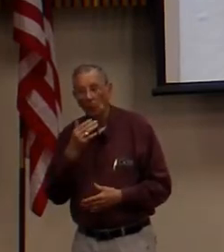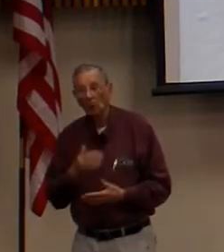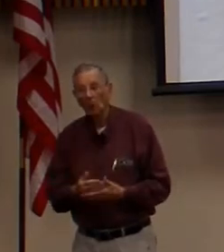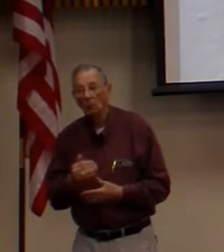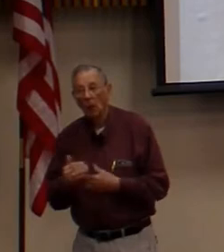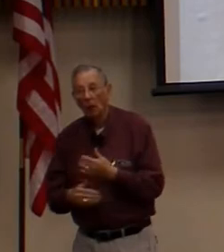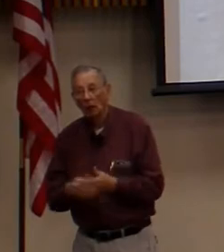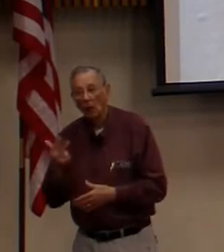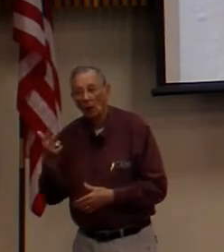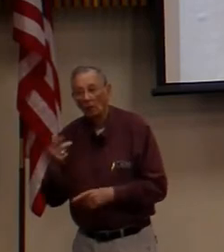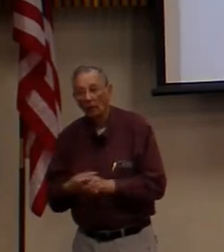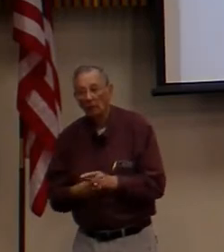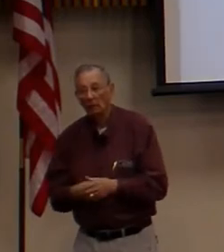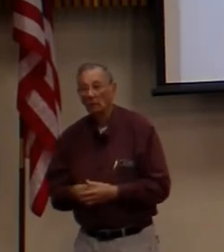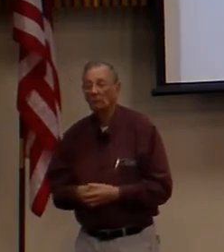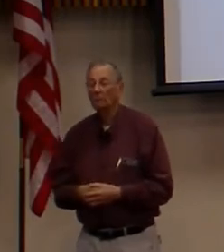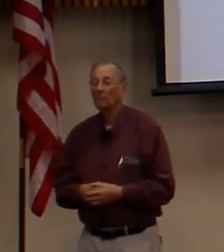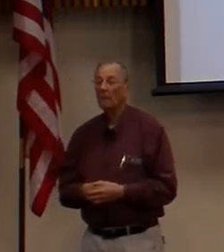good progress in 3 months.